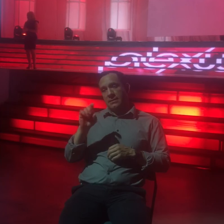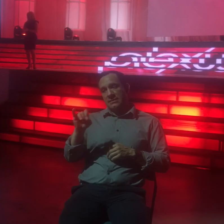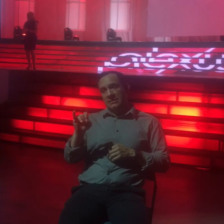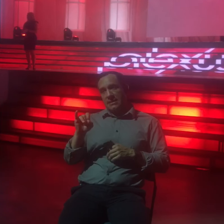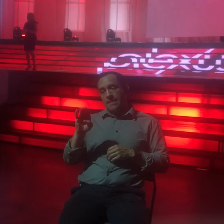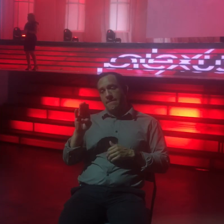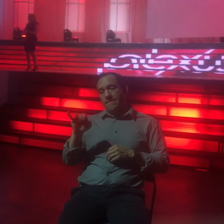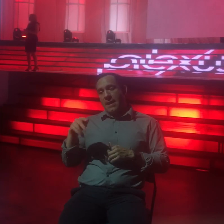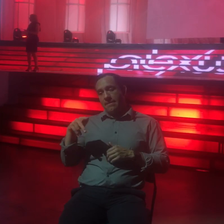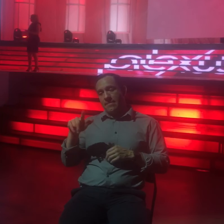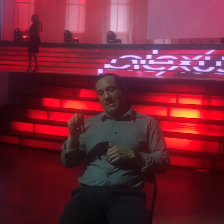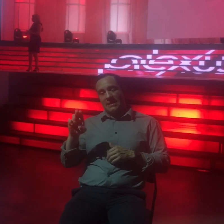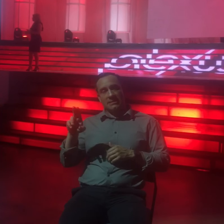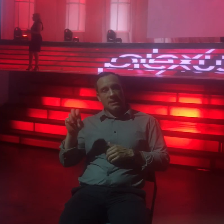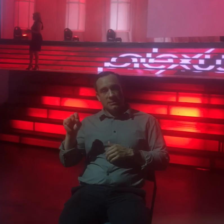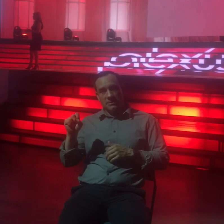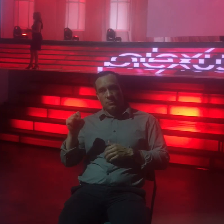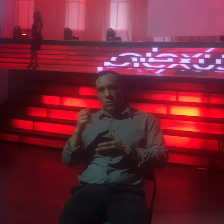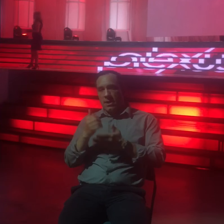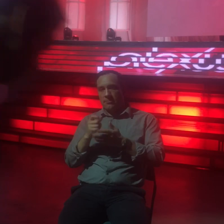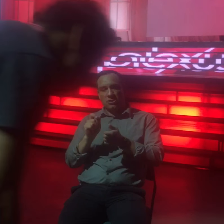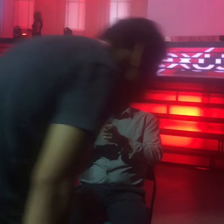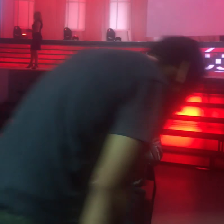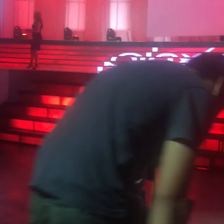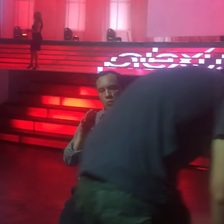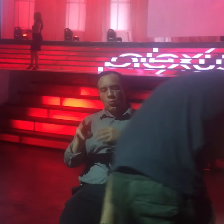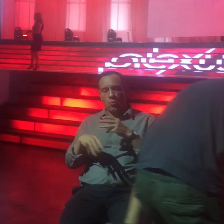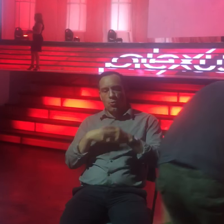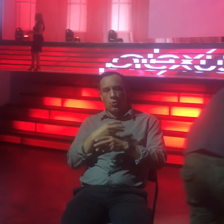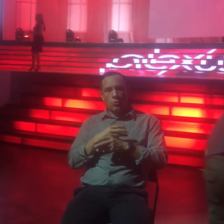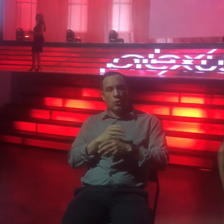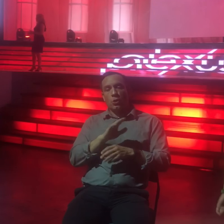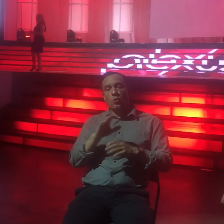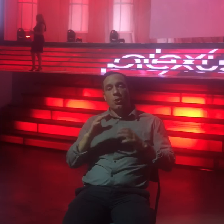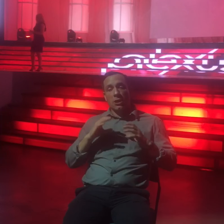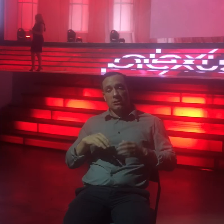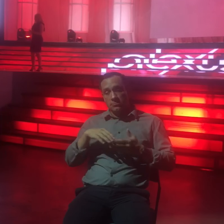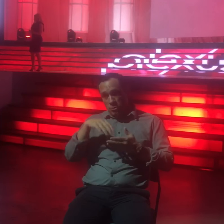on your way to changing things in your world. Your